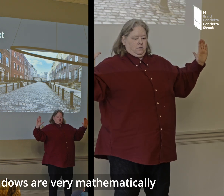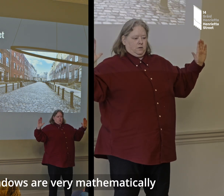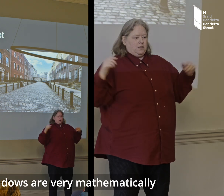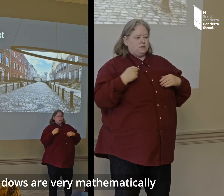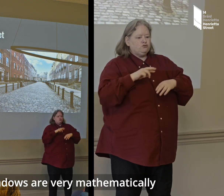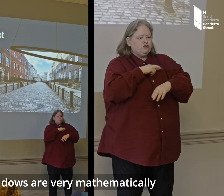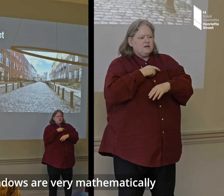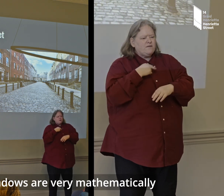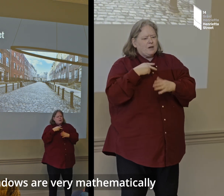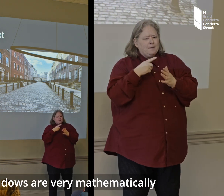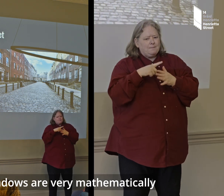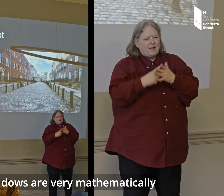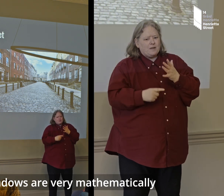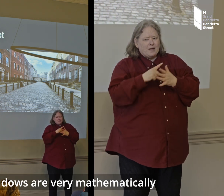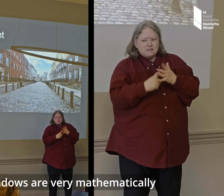And the windows